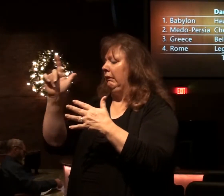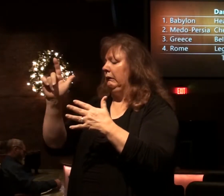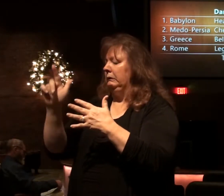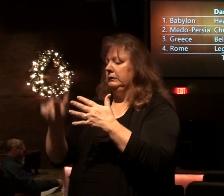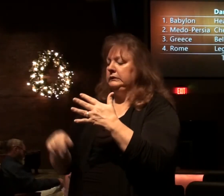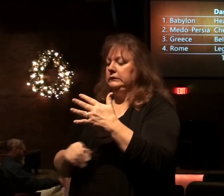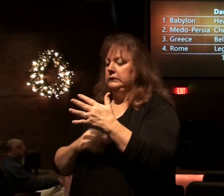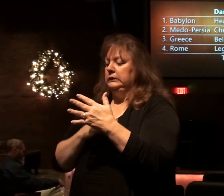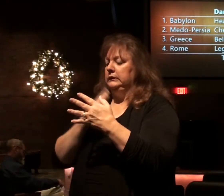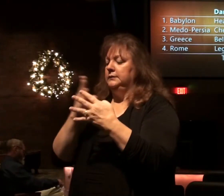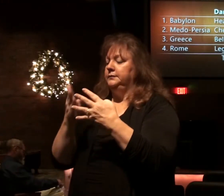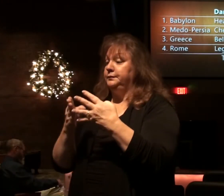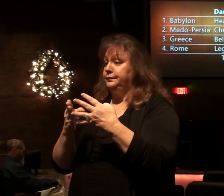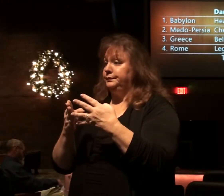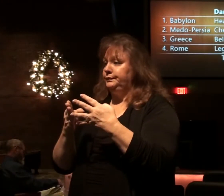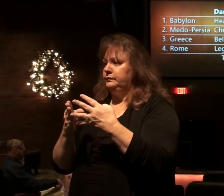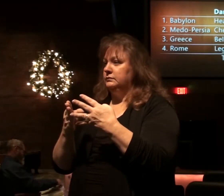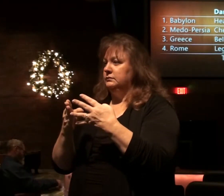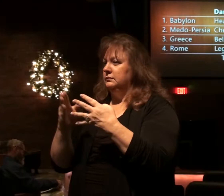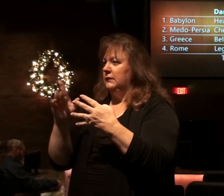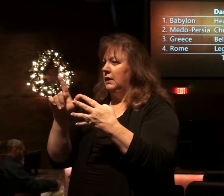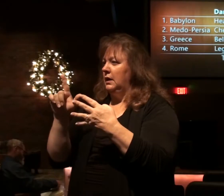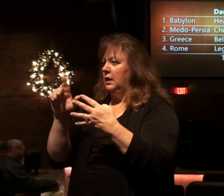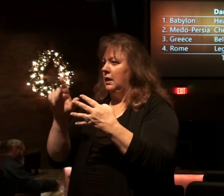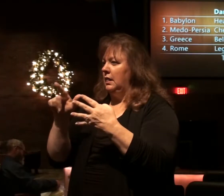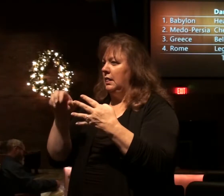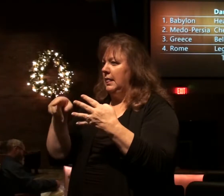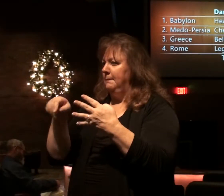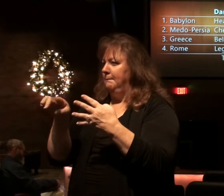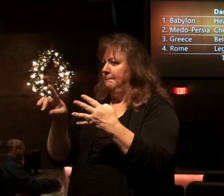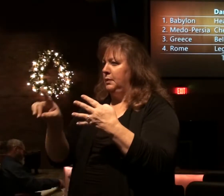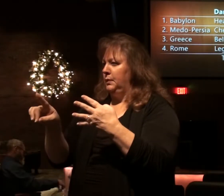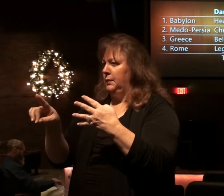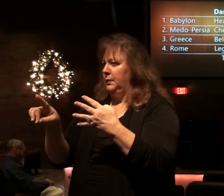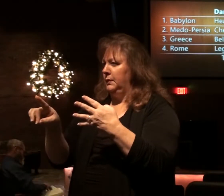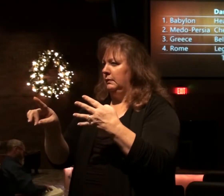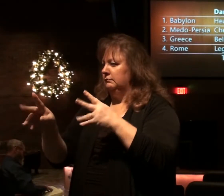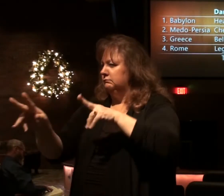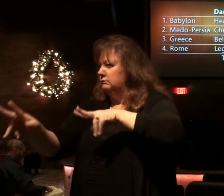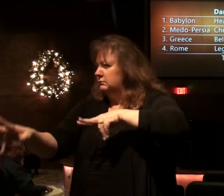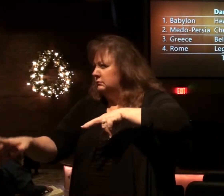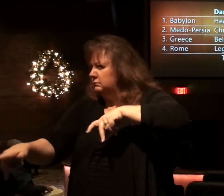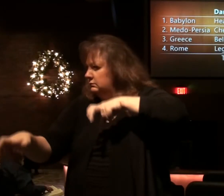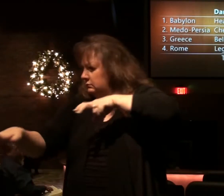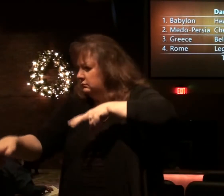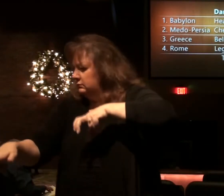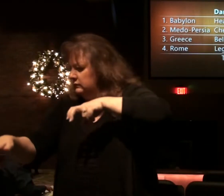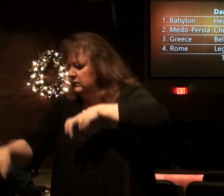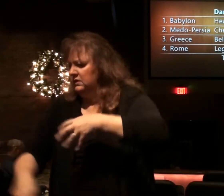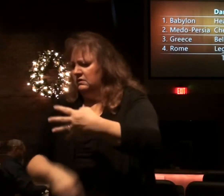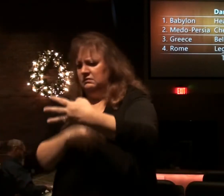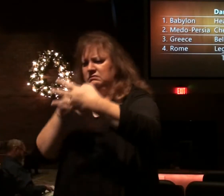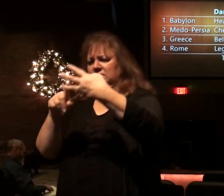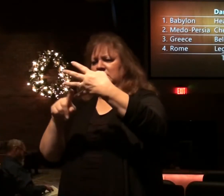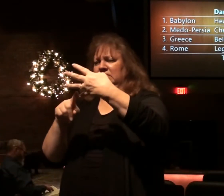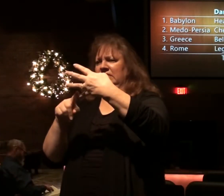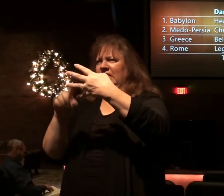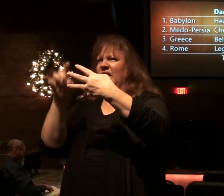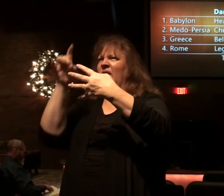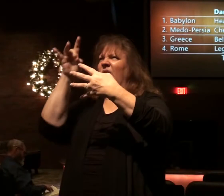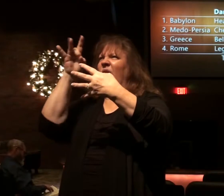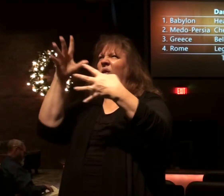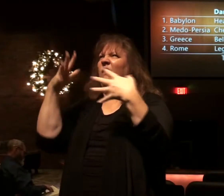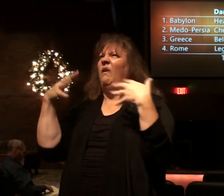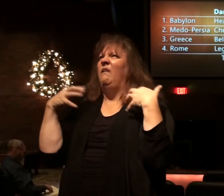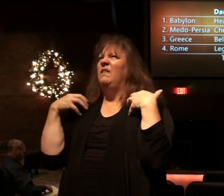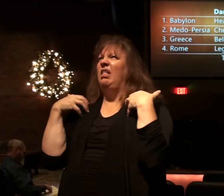these kingdoms. And then you have a leopard. And afterwards, you have a 4th beast, dreadful